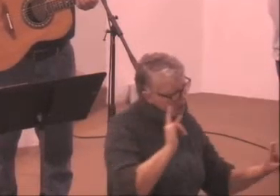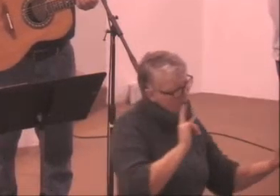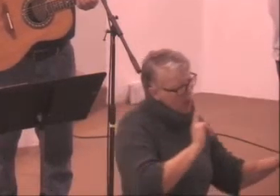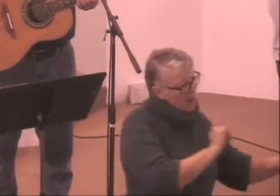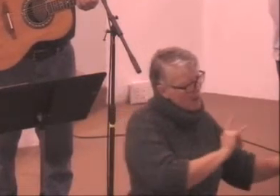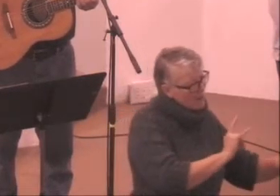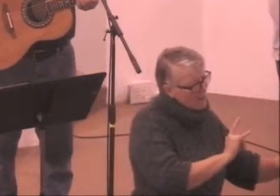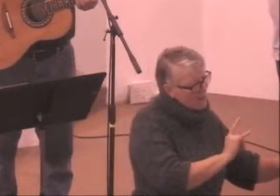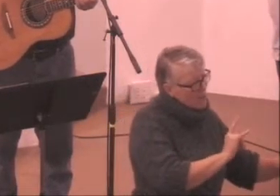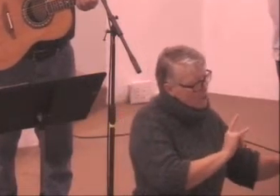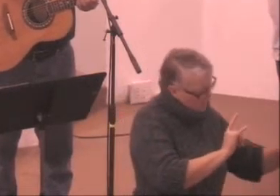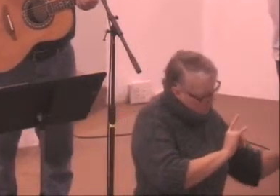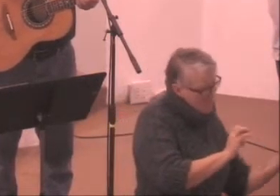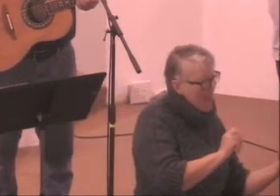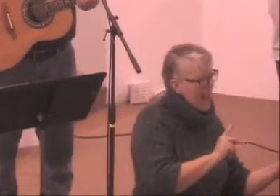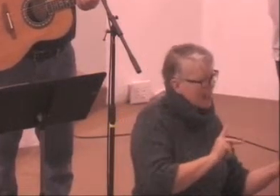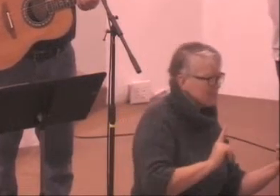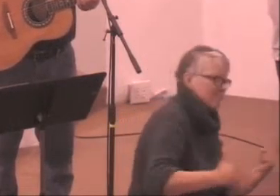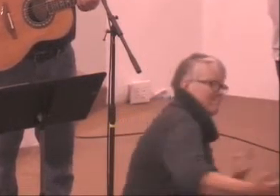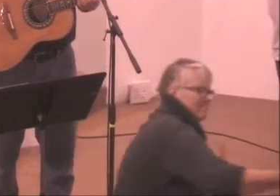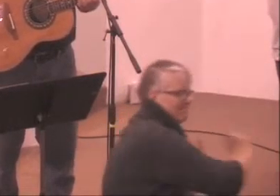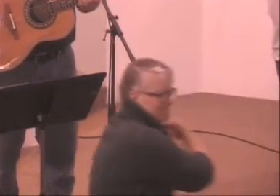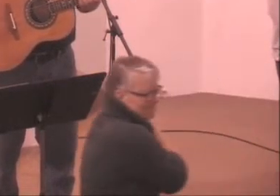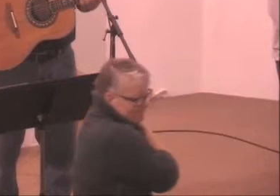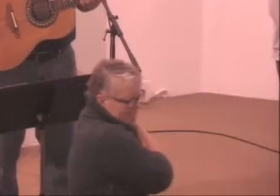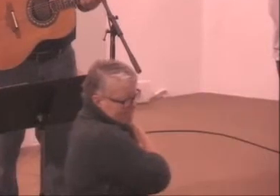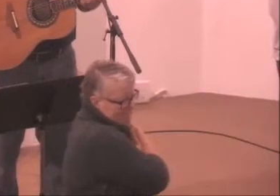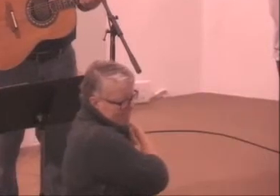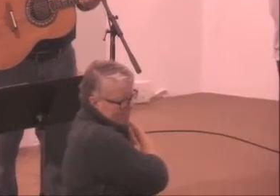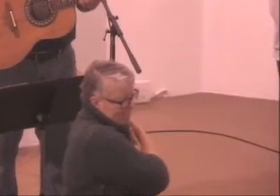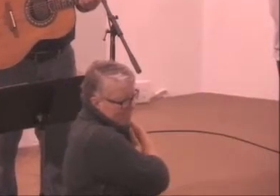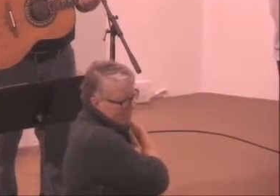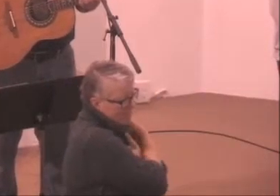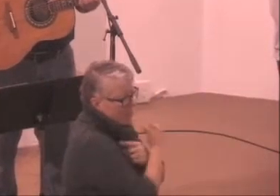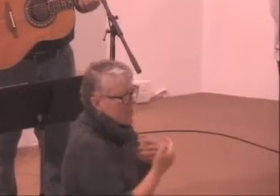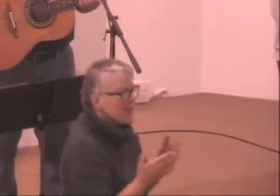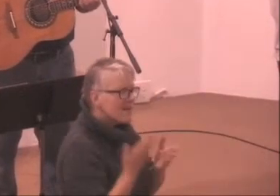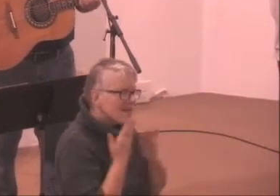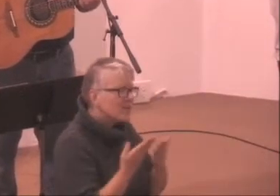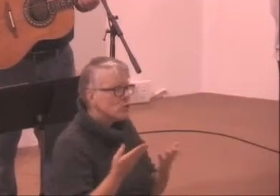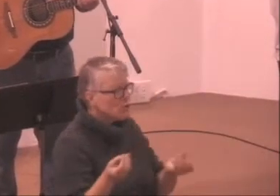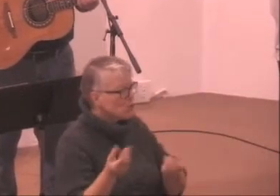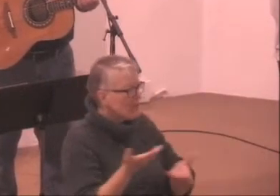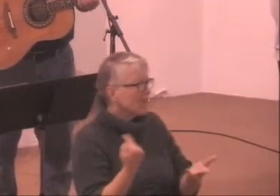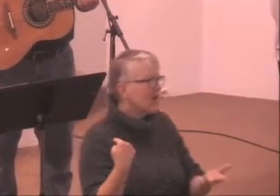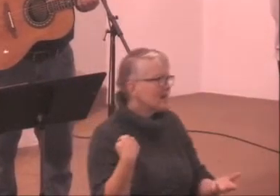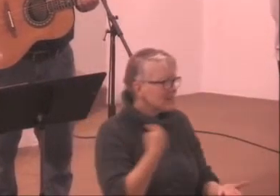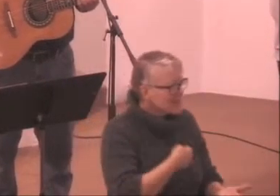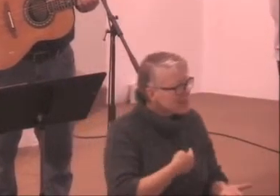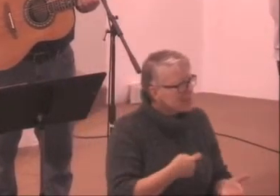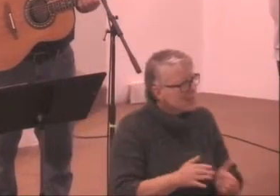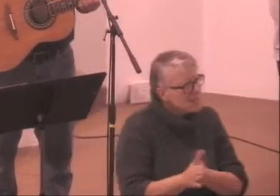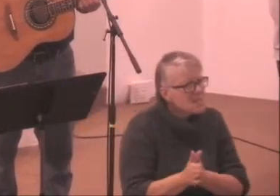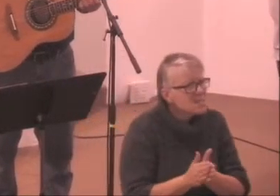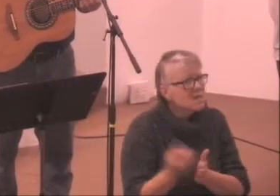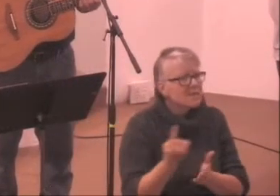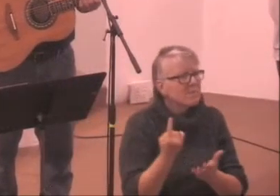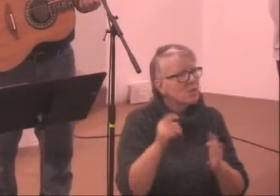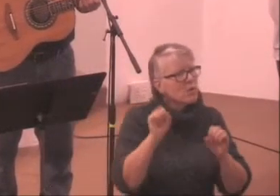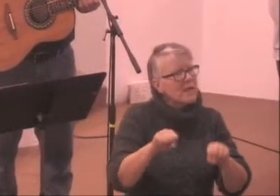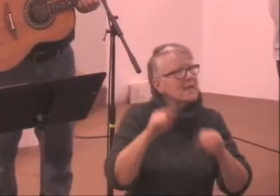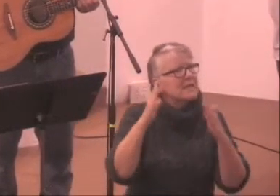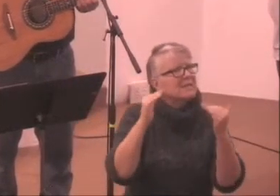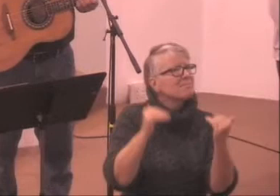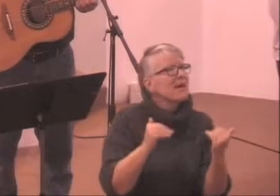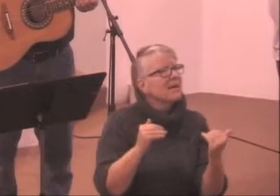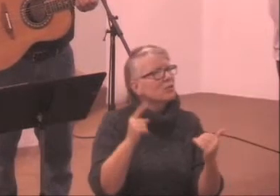those days, Father, I thank you, Lord, that we have something to look for, that you give us a hope and a future, that your plans are for us and